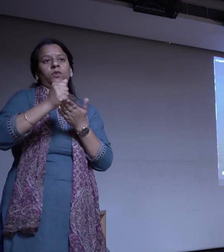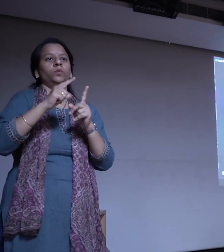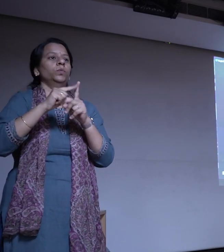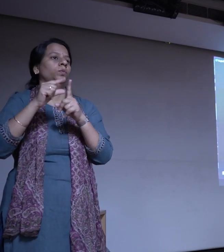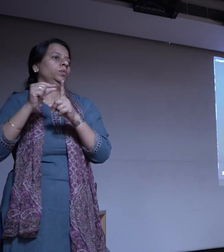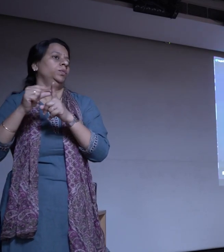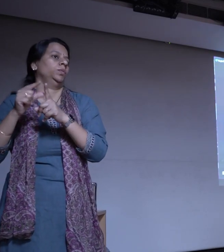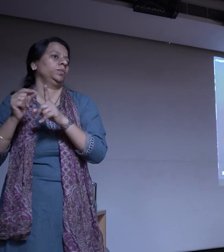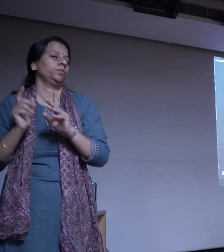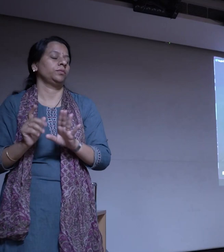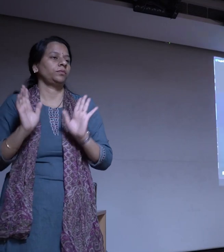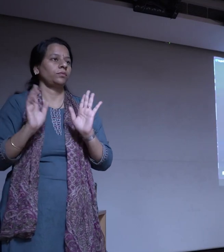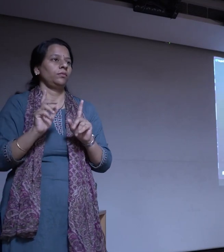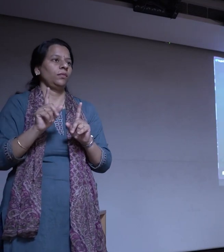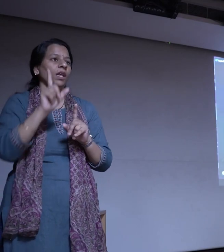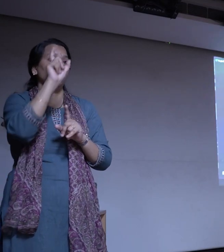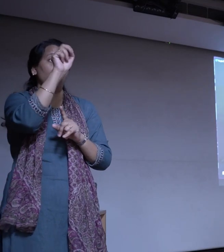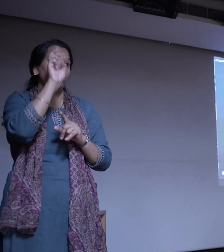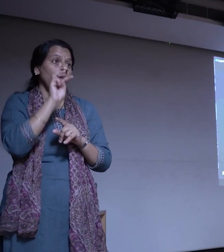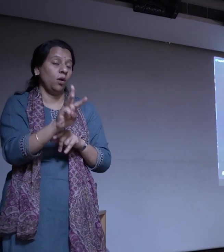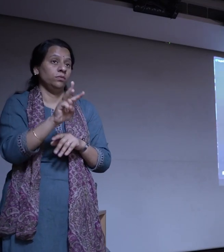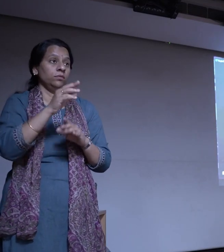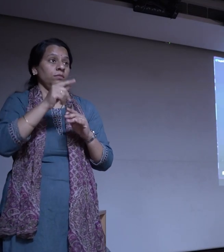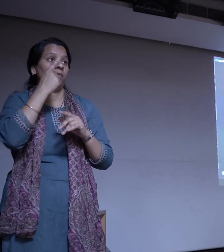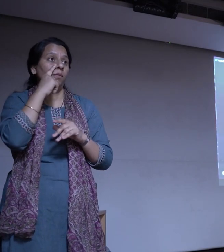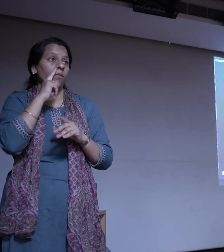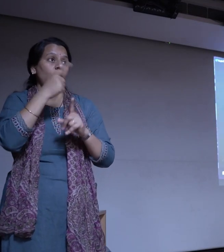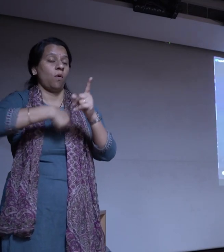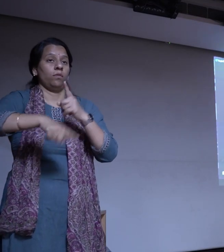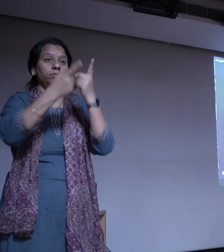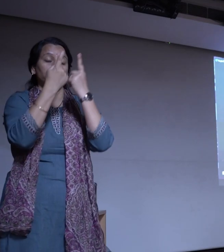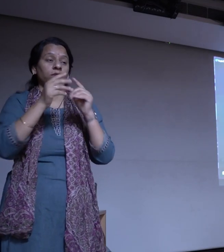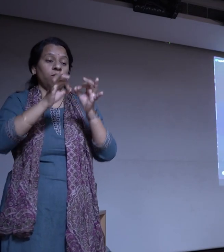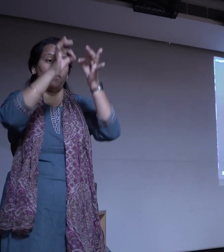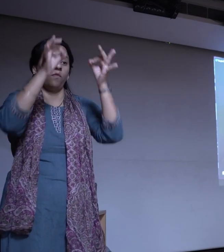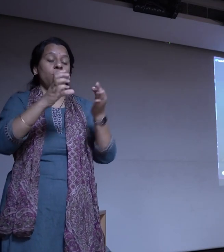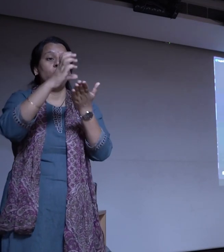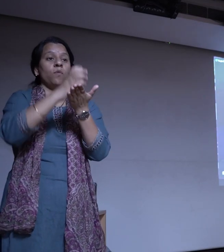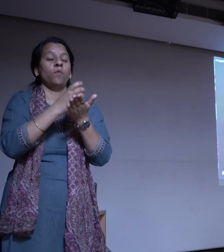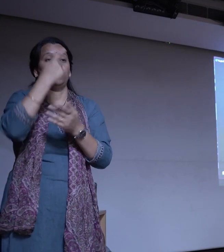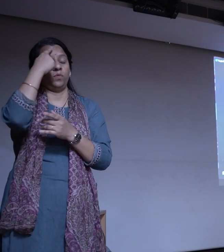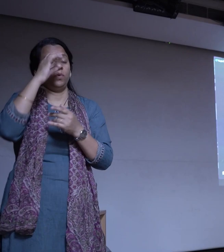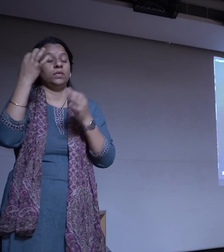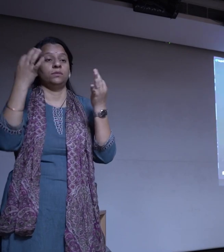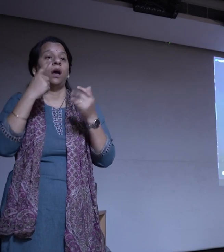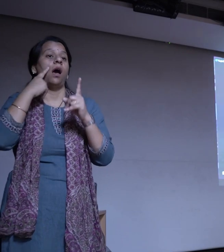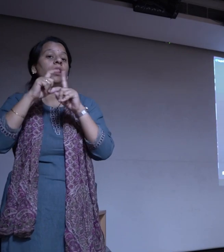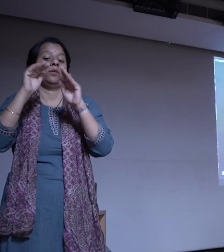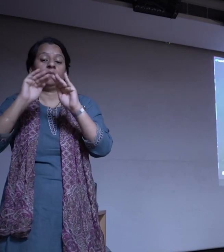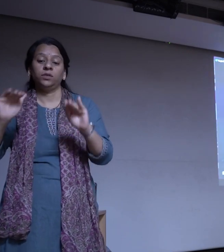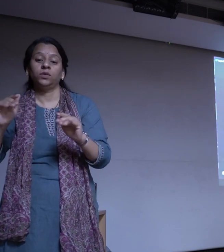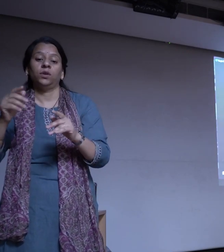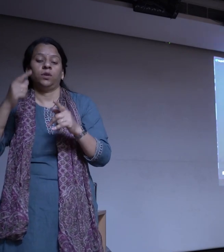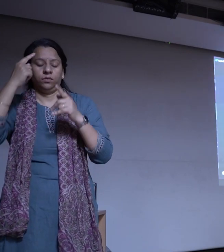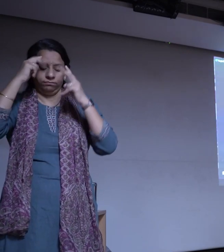number it's a tens of thousands of parents will get a tached in these formal courses for especially for ID children and